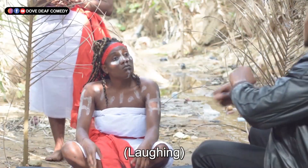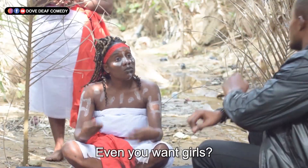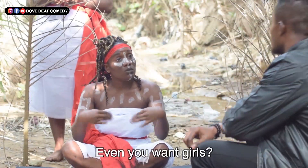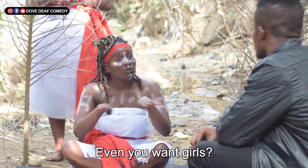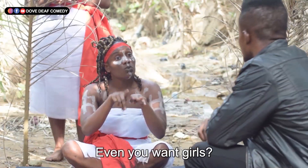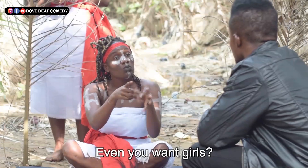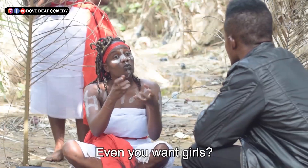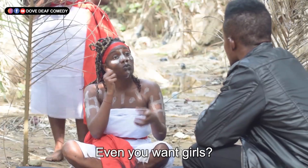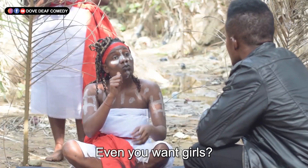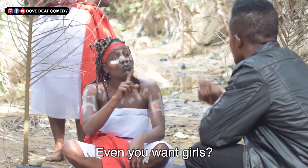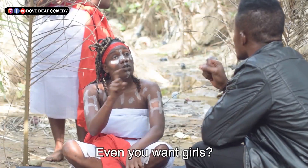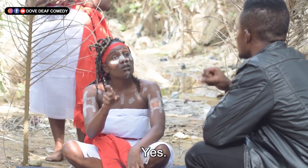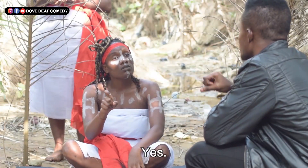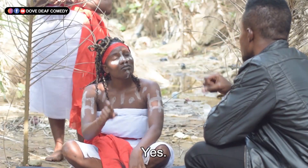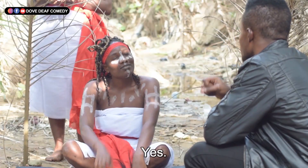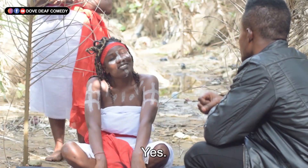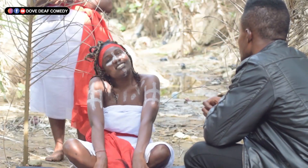Even you want girls? Yes.